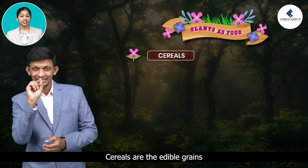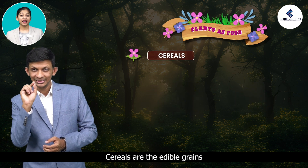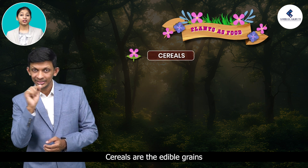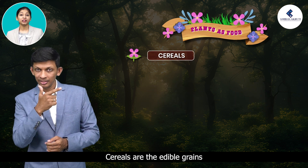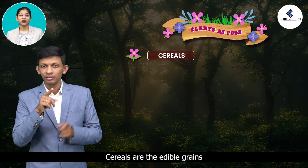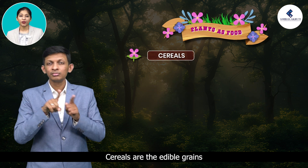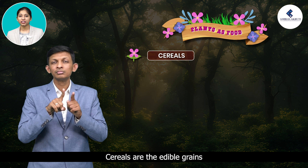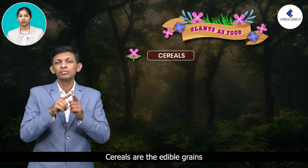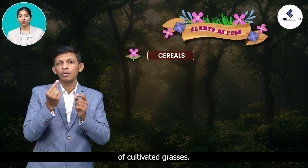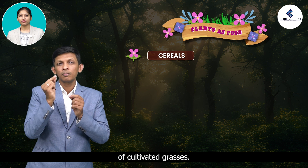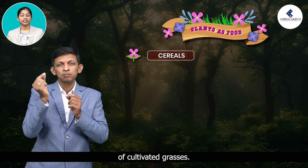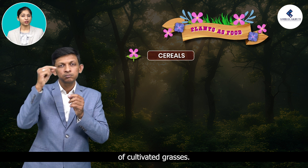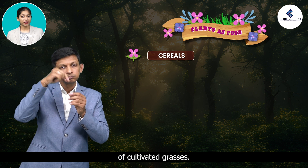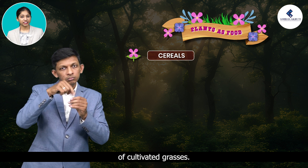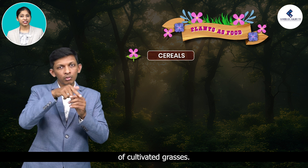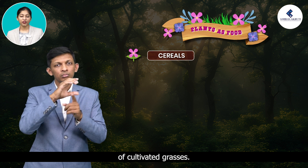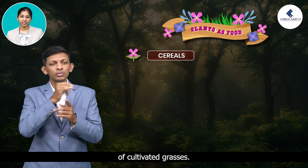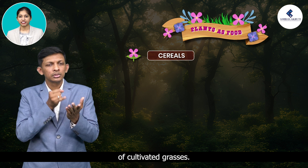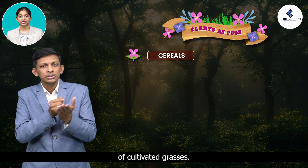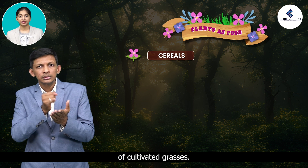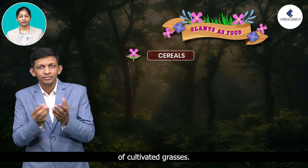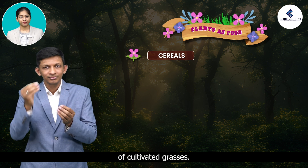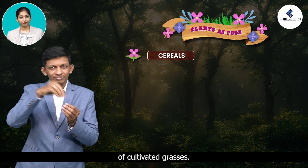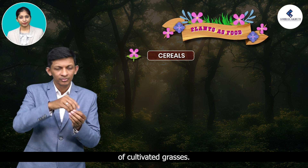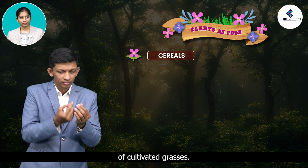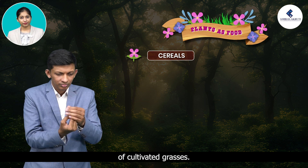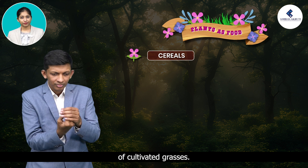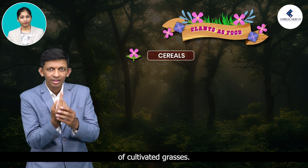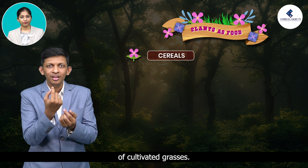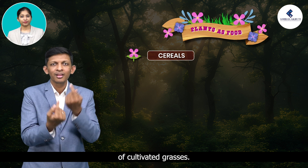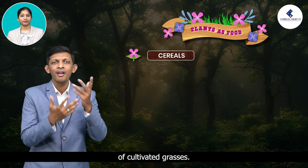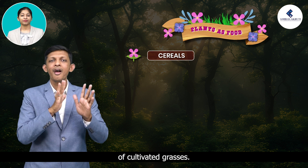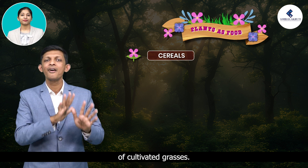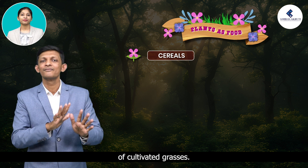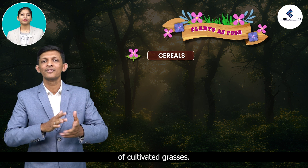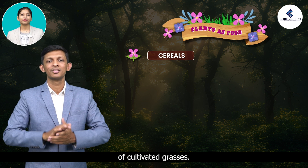Cereals are the edible grains of cultivated grasses.